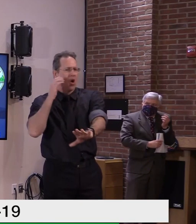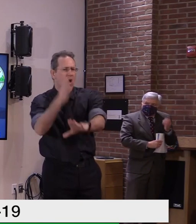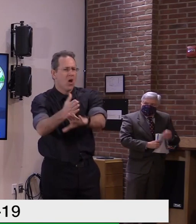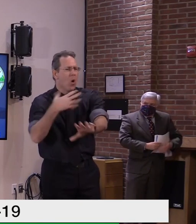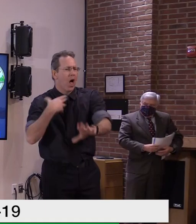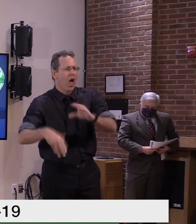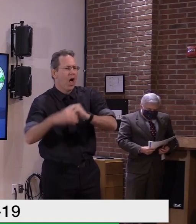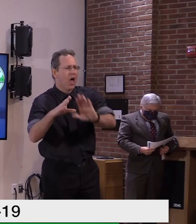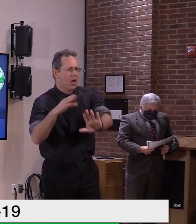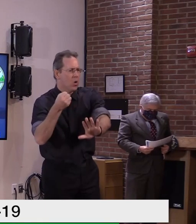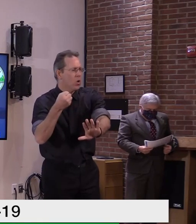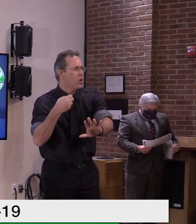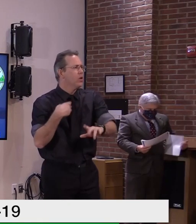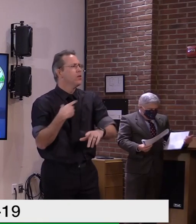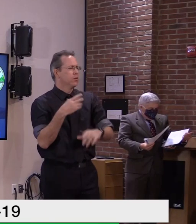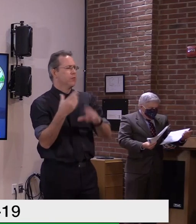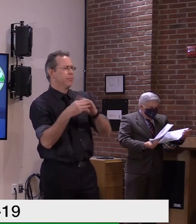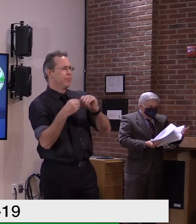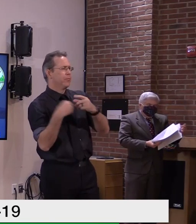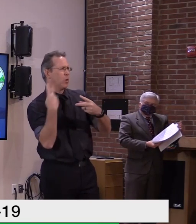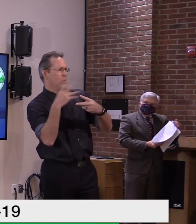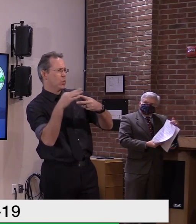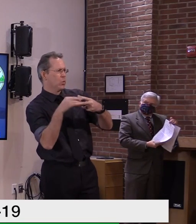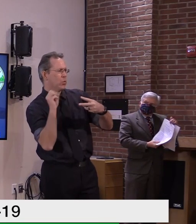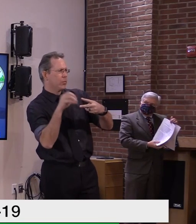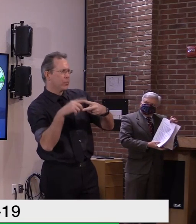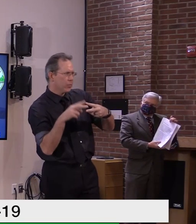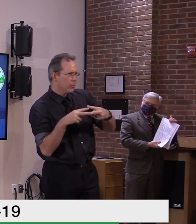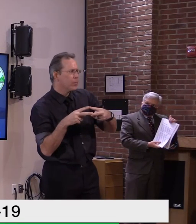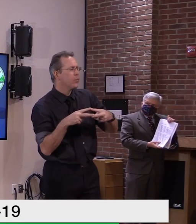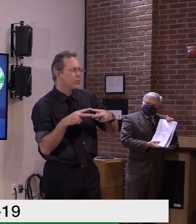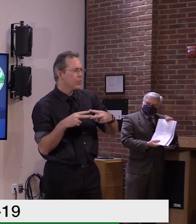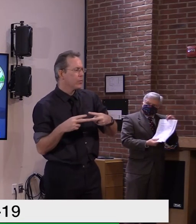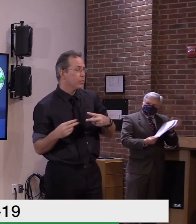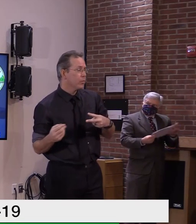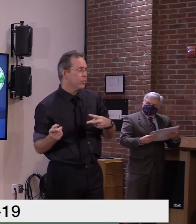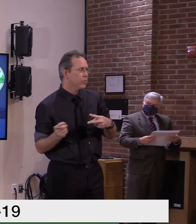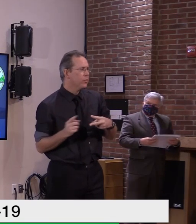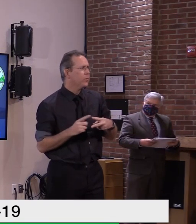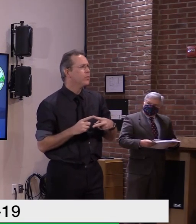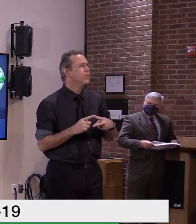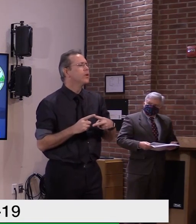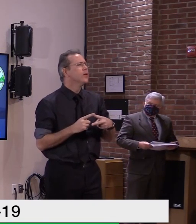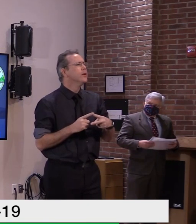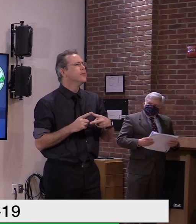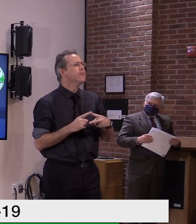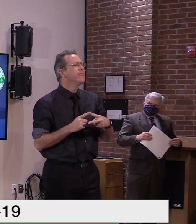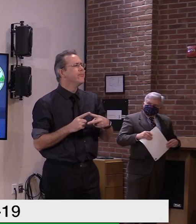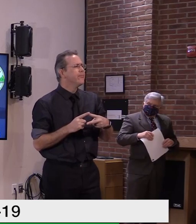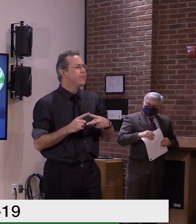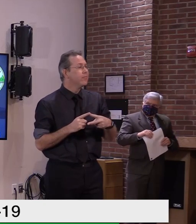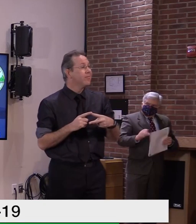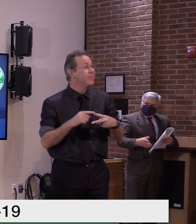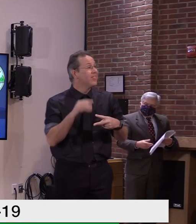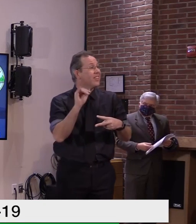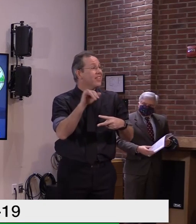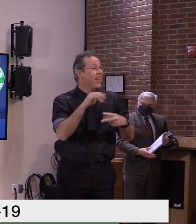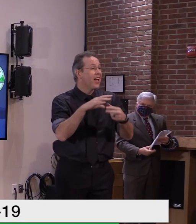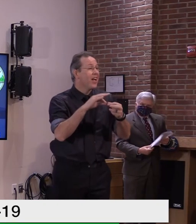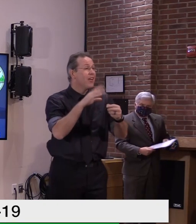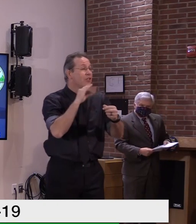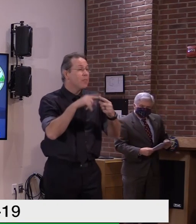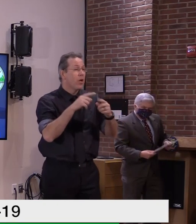that some of the people in the category that we were just talking about will, by virtue of age or by medical